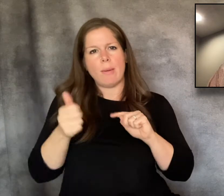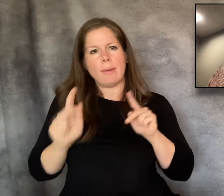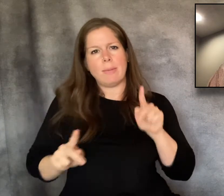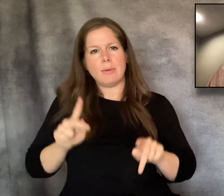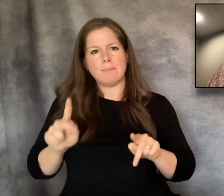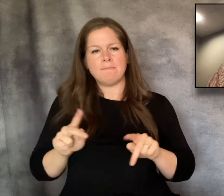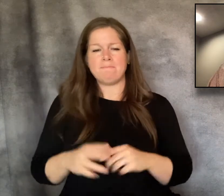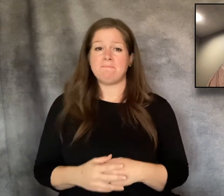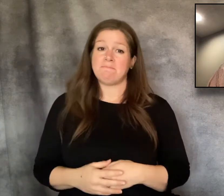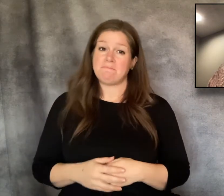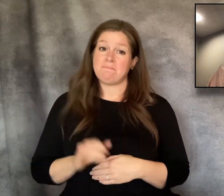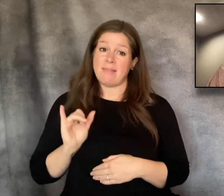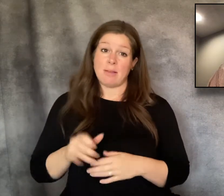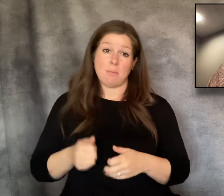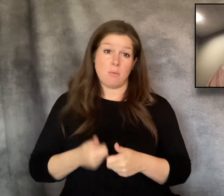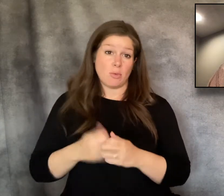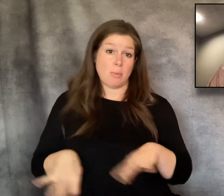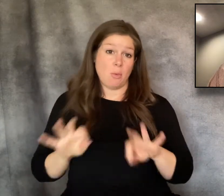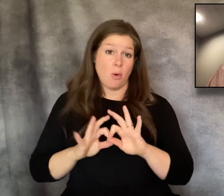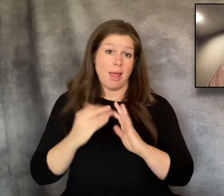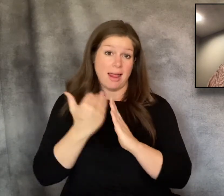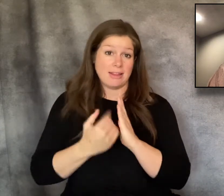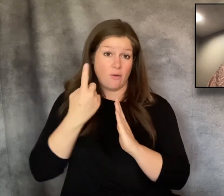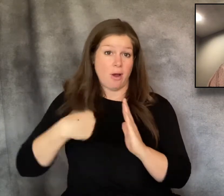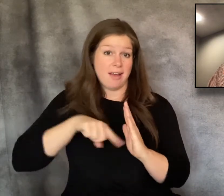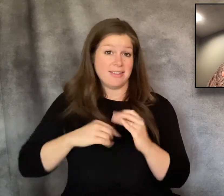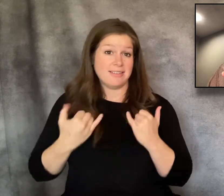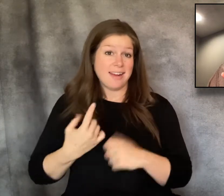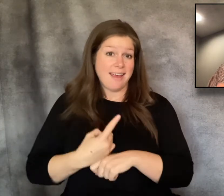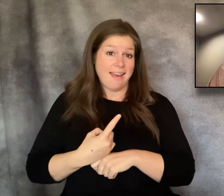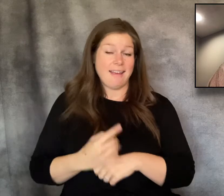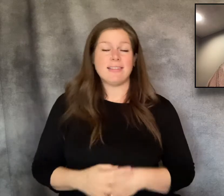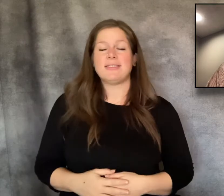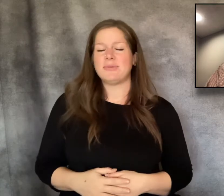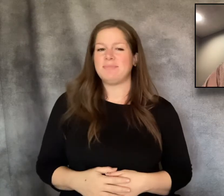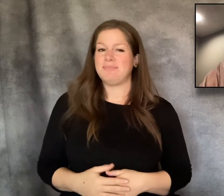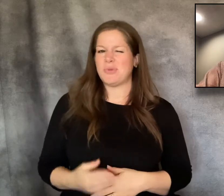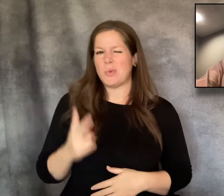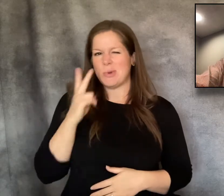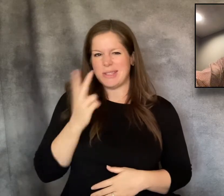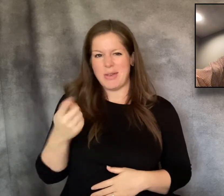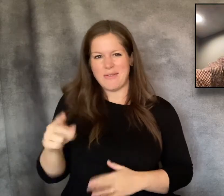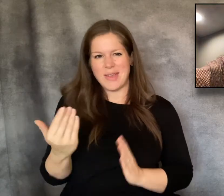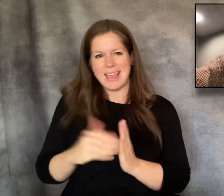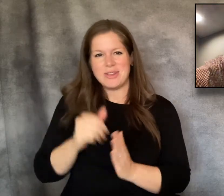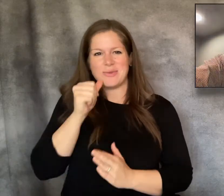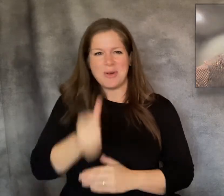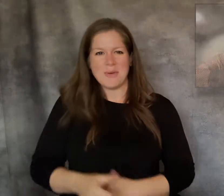That's what this is all about today. So, one more day tomorrow and we'll finish this out.